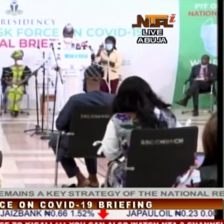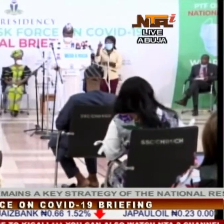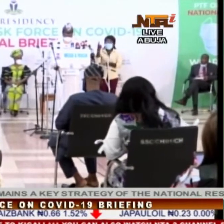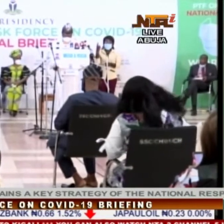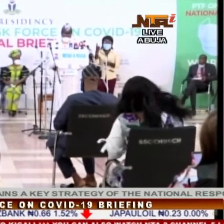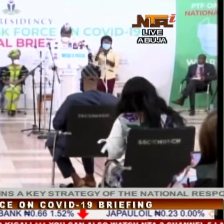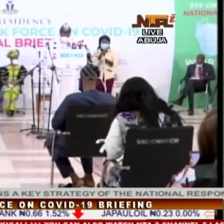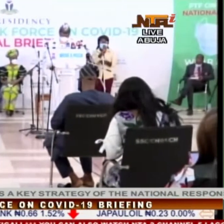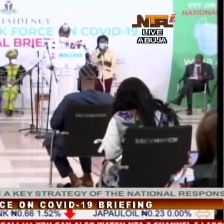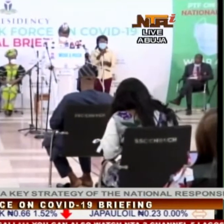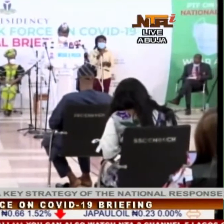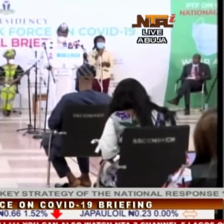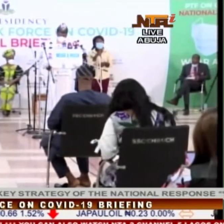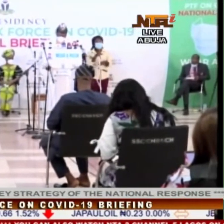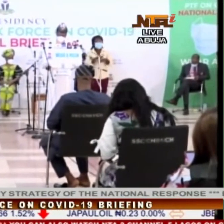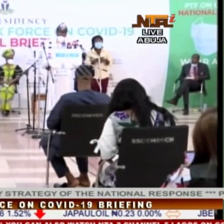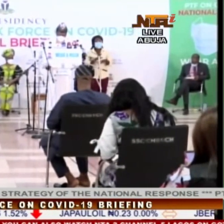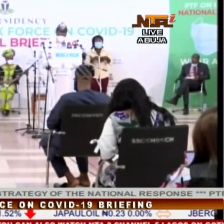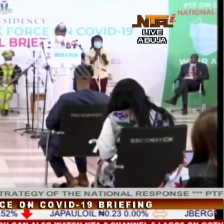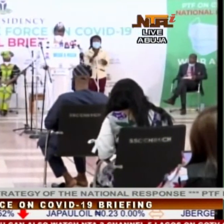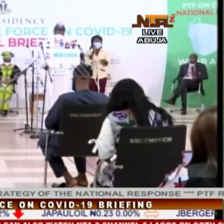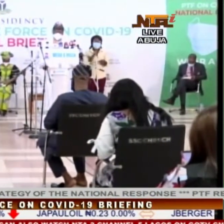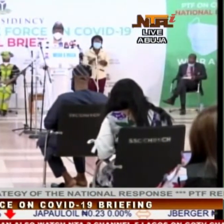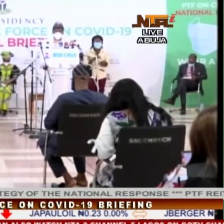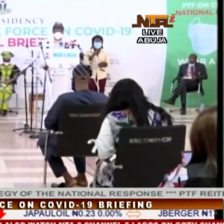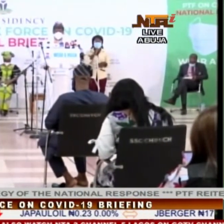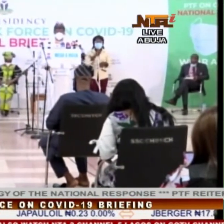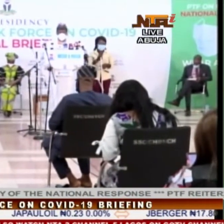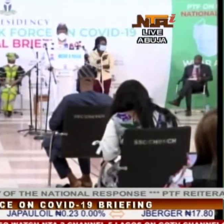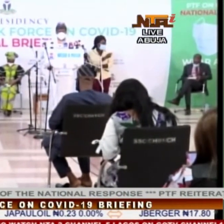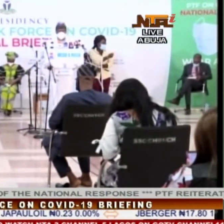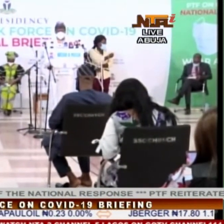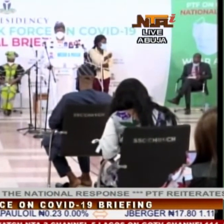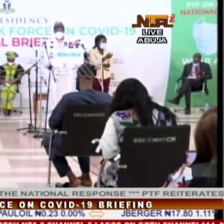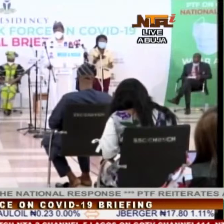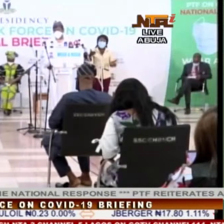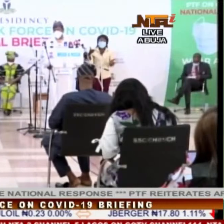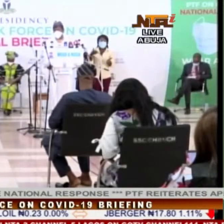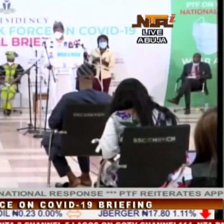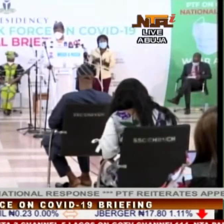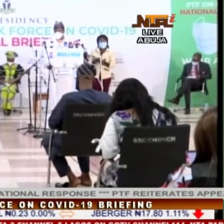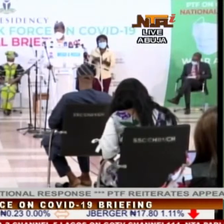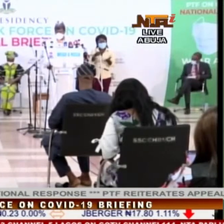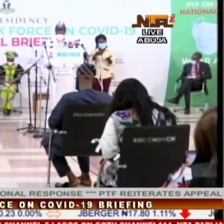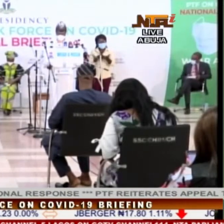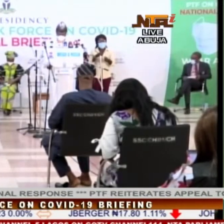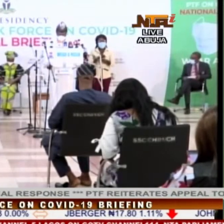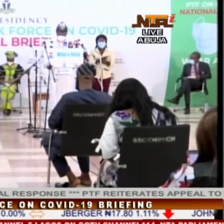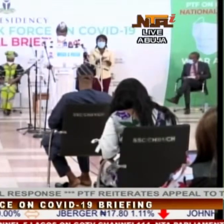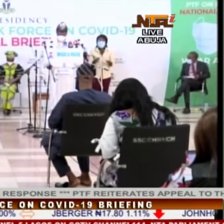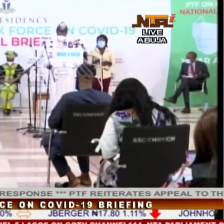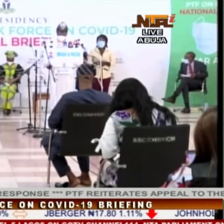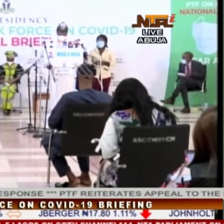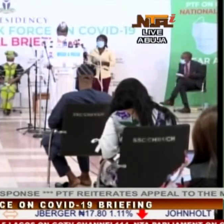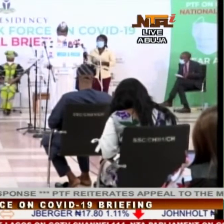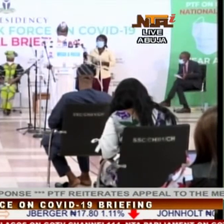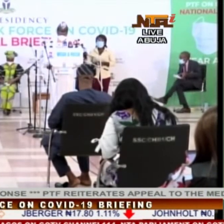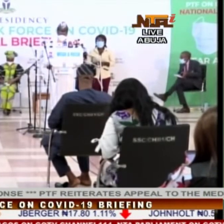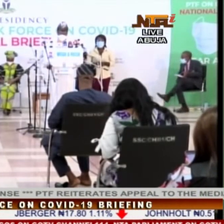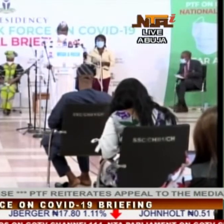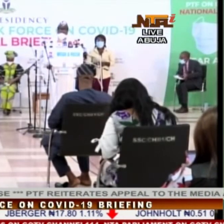channels around the efficacy of the vaccine against the new strains of